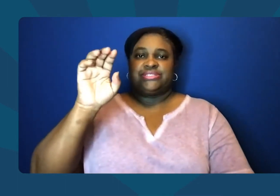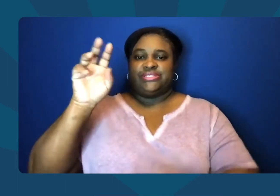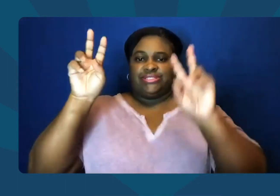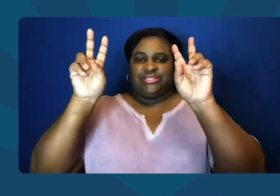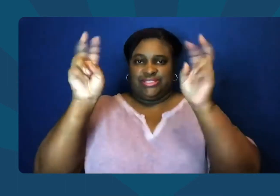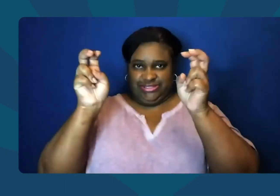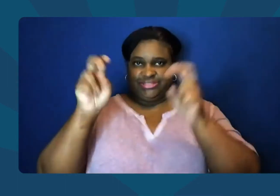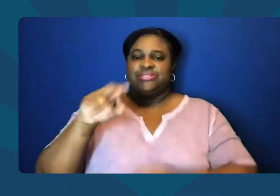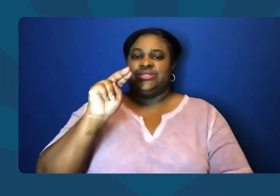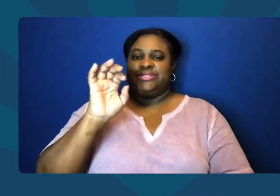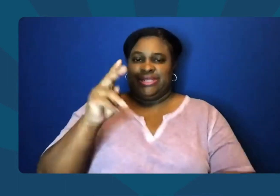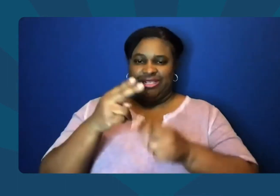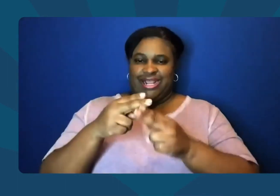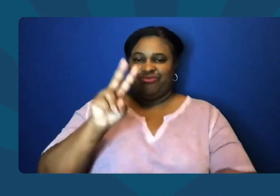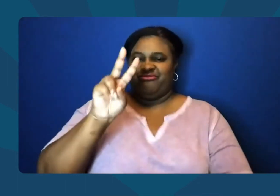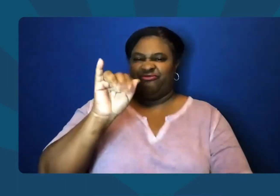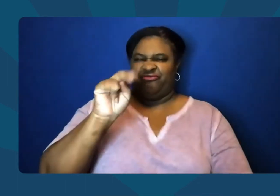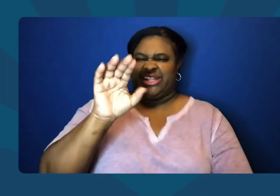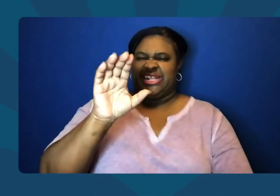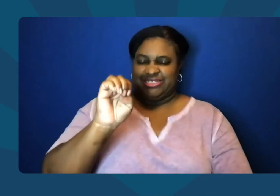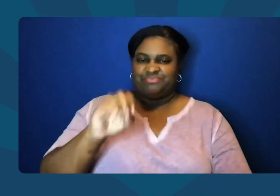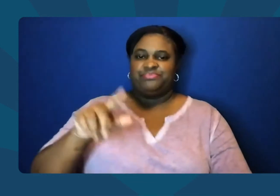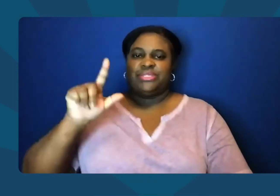Venden Vince Leach.